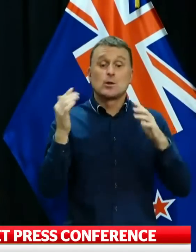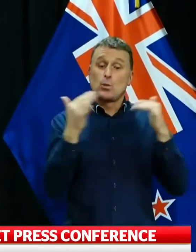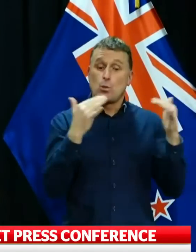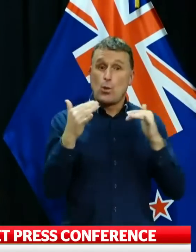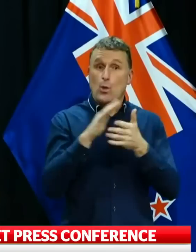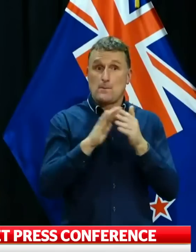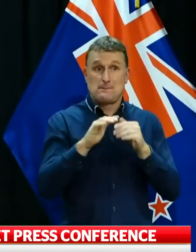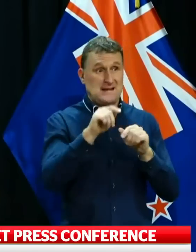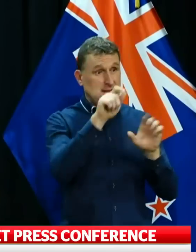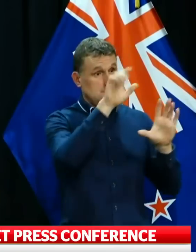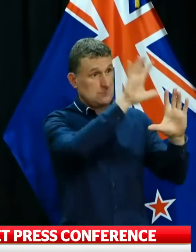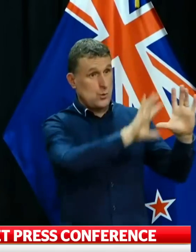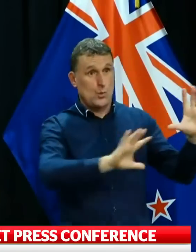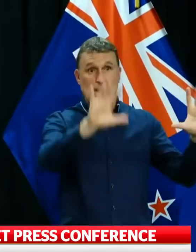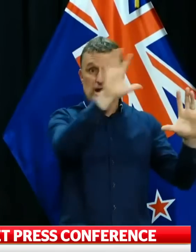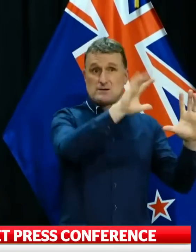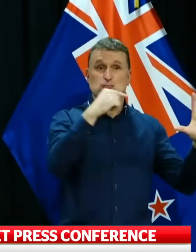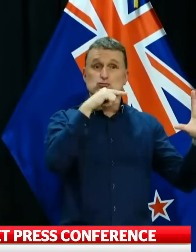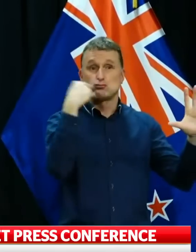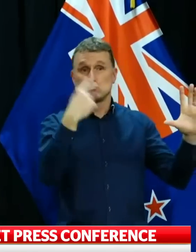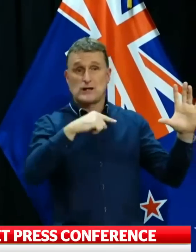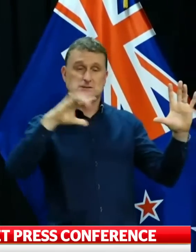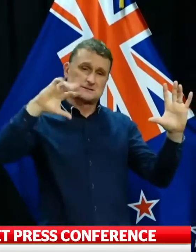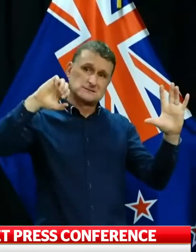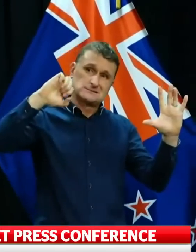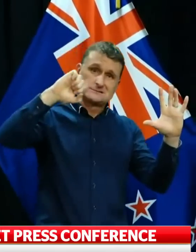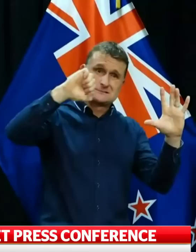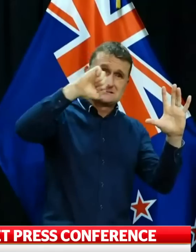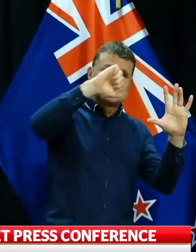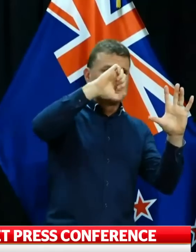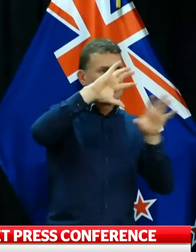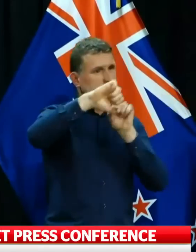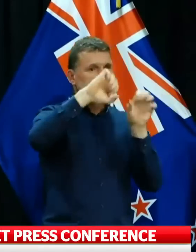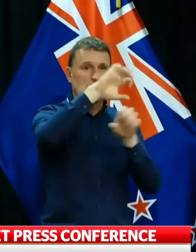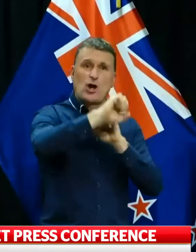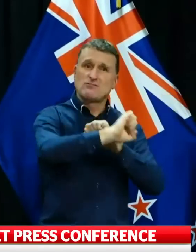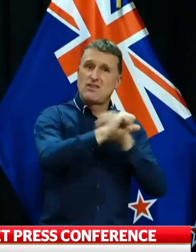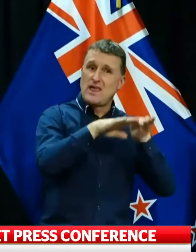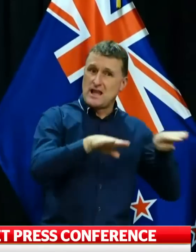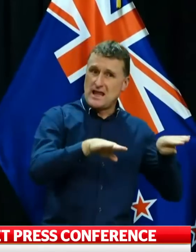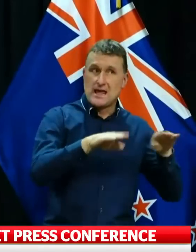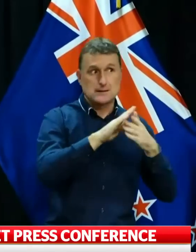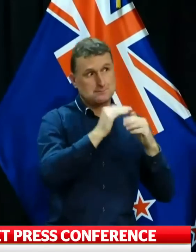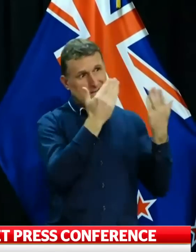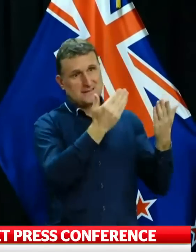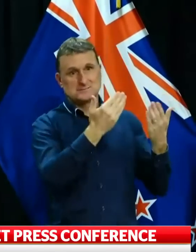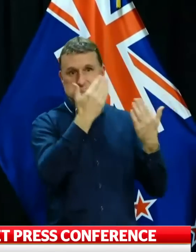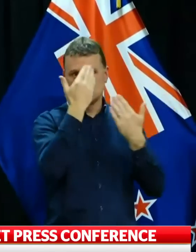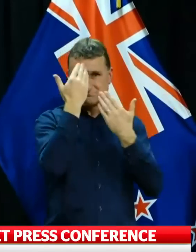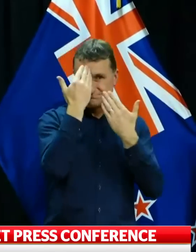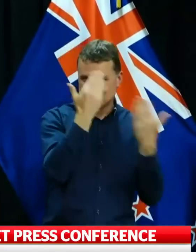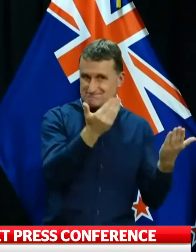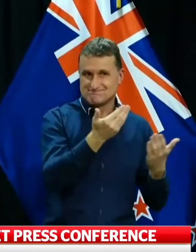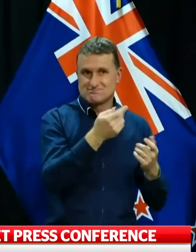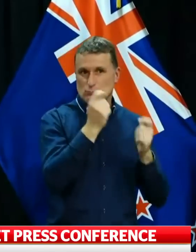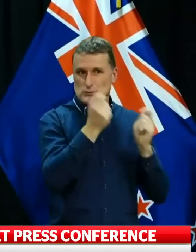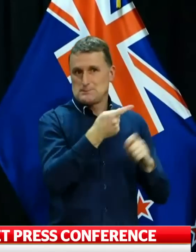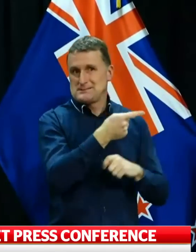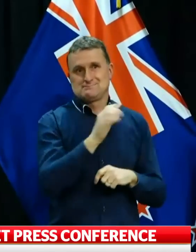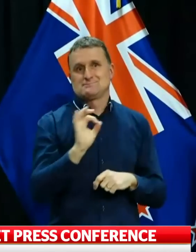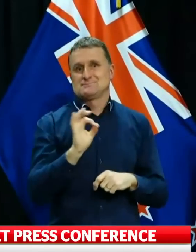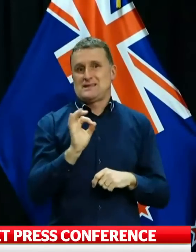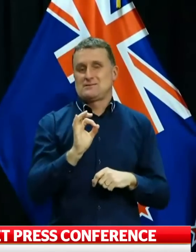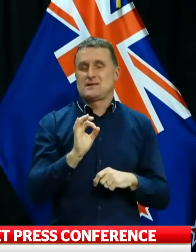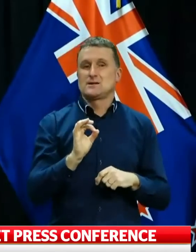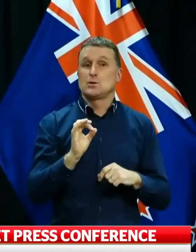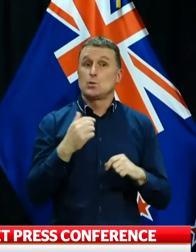invasion of and a disregard for the territorial integrity of Ukraine. We have encouraged and supported